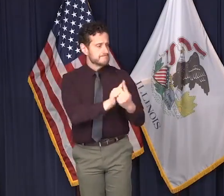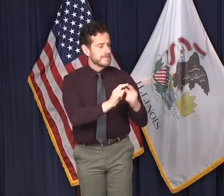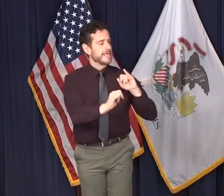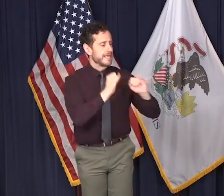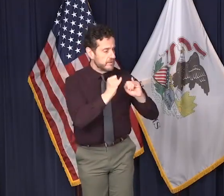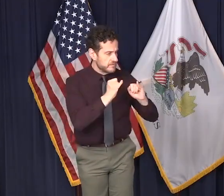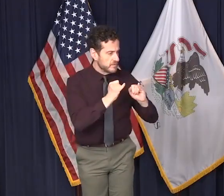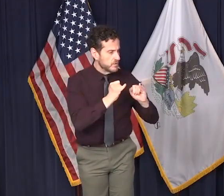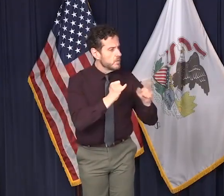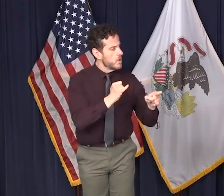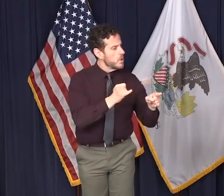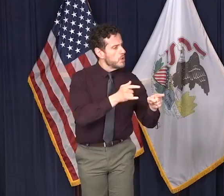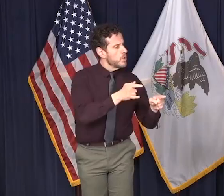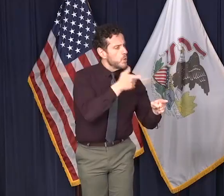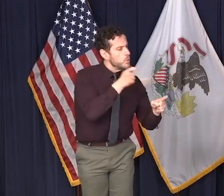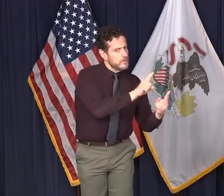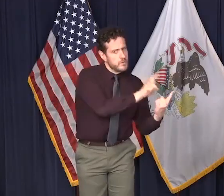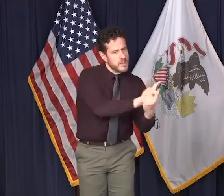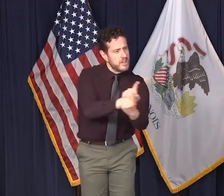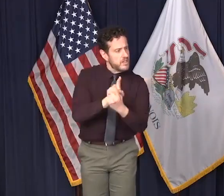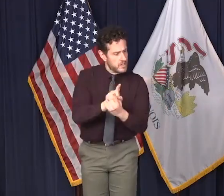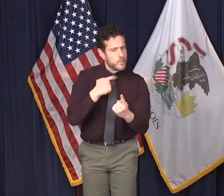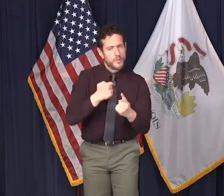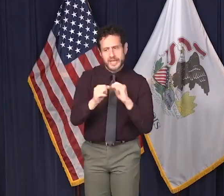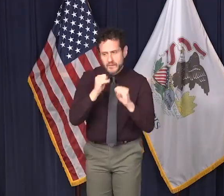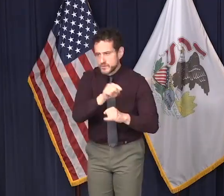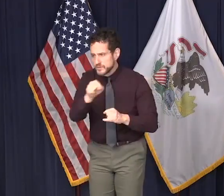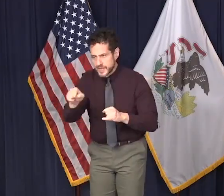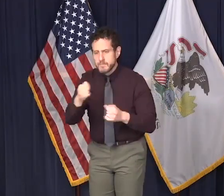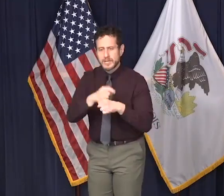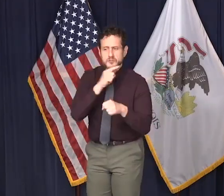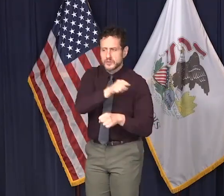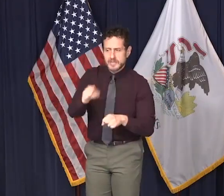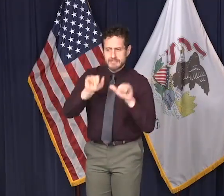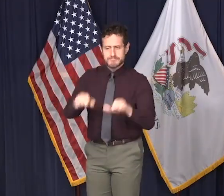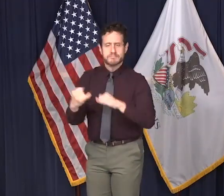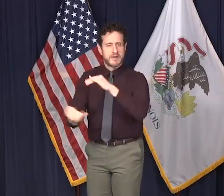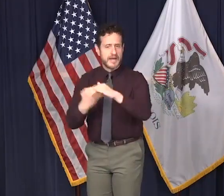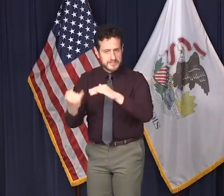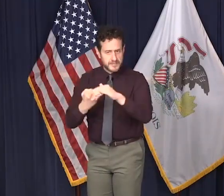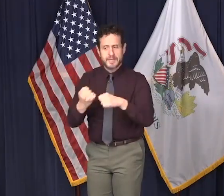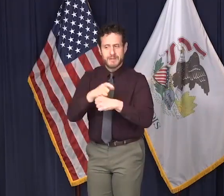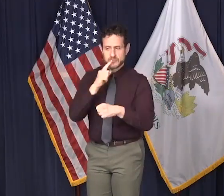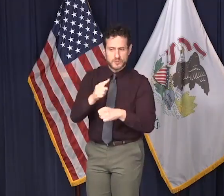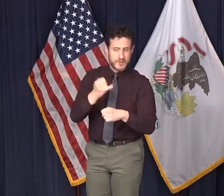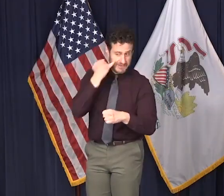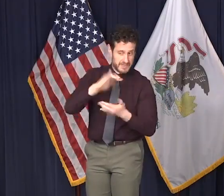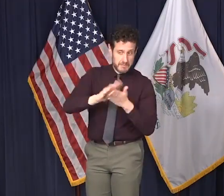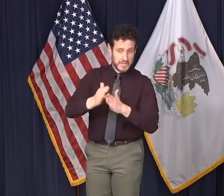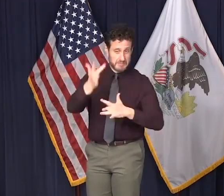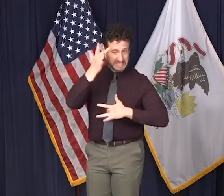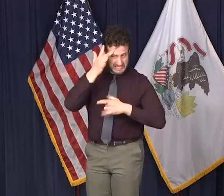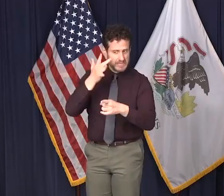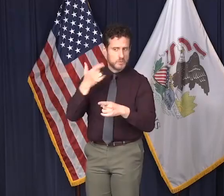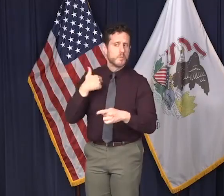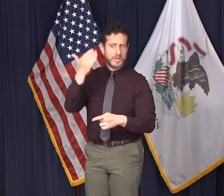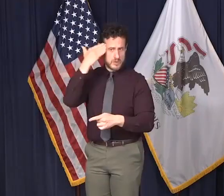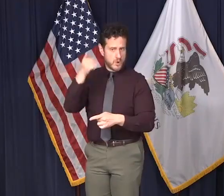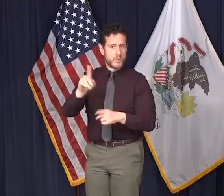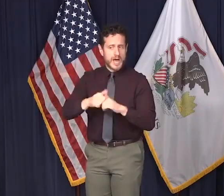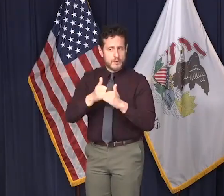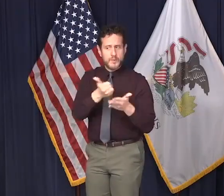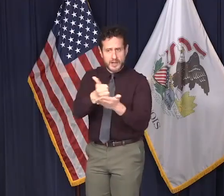close contacts of cases in their respective jurisdictions. 57 of our local health departments,